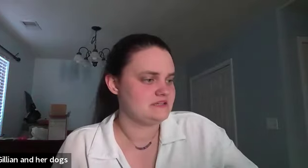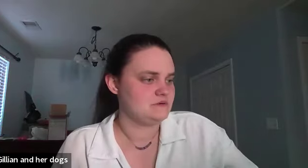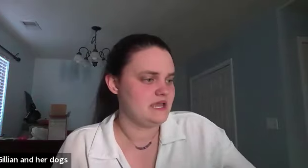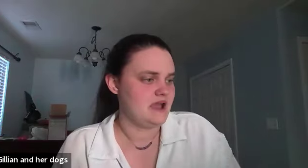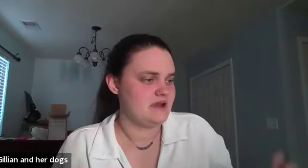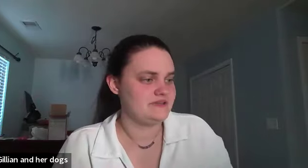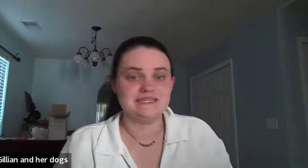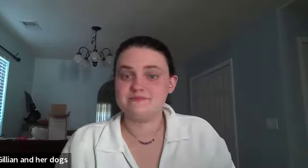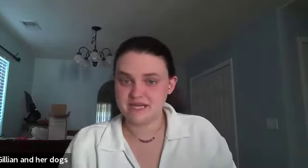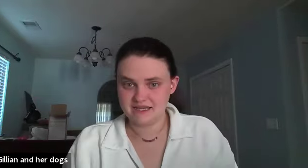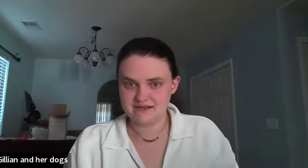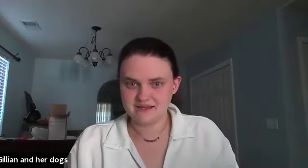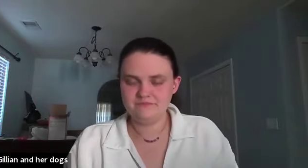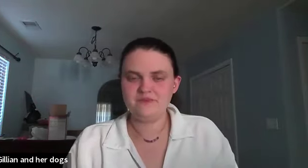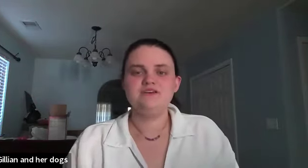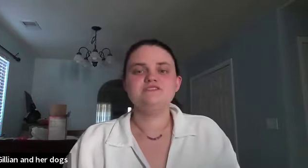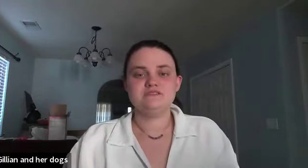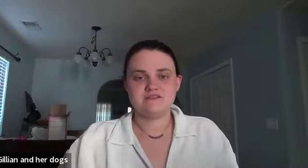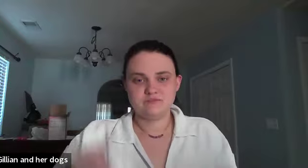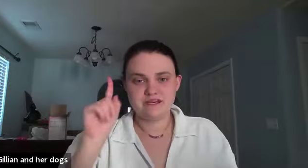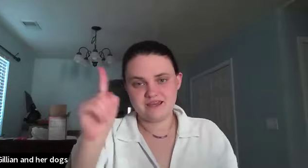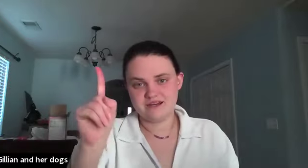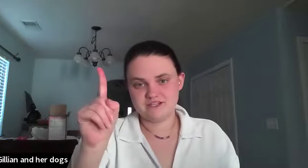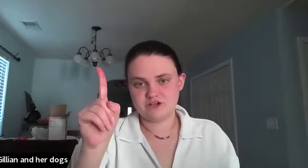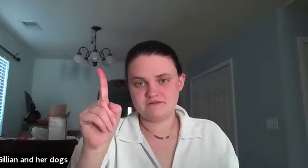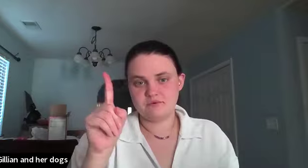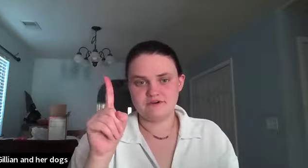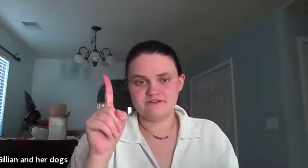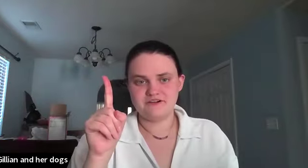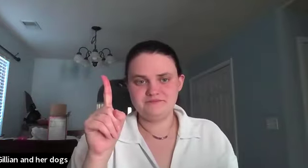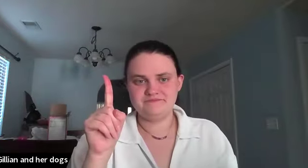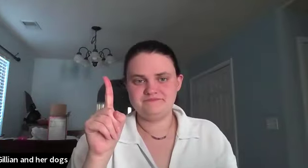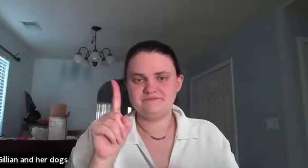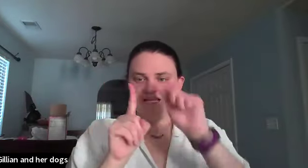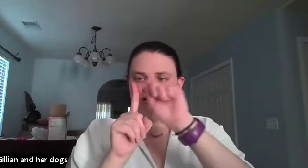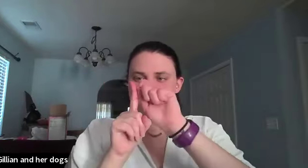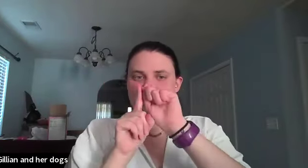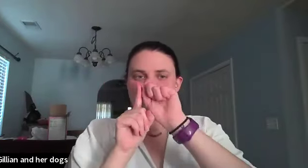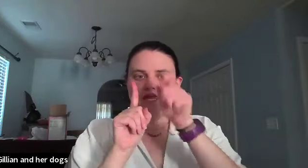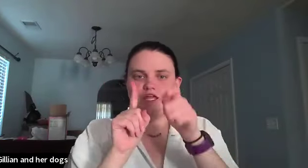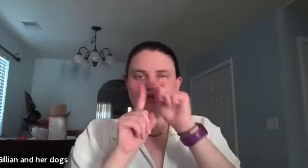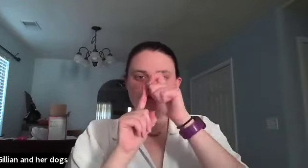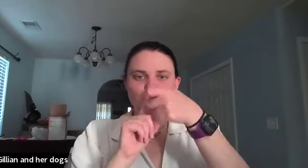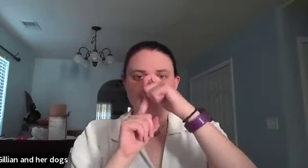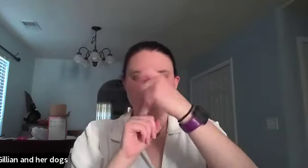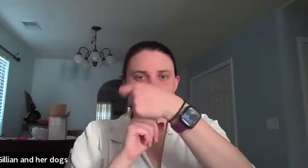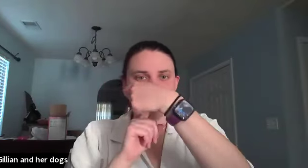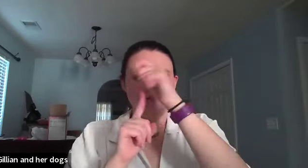The next one we have is banana. So the sign for banana is you're going to have a pointer finger, and then you peel